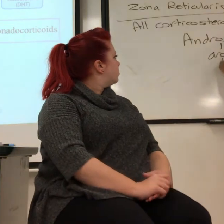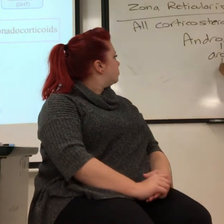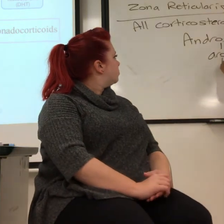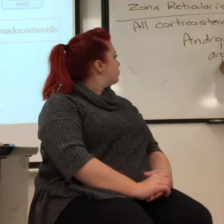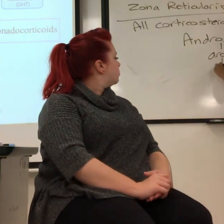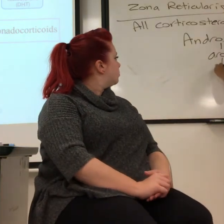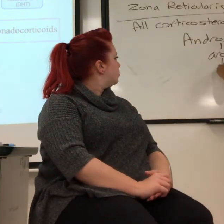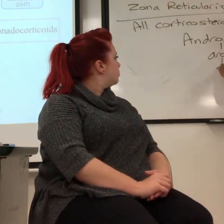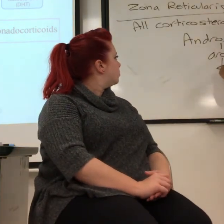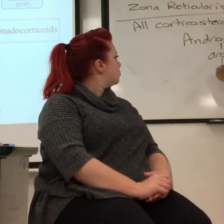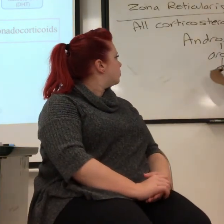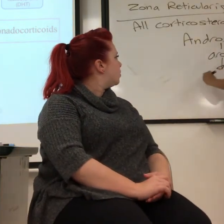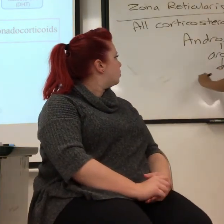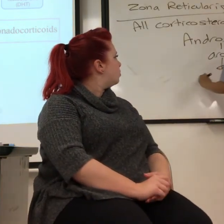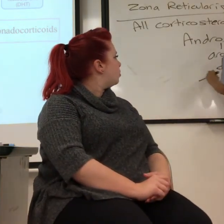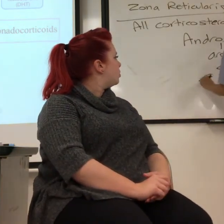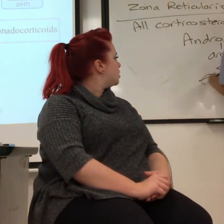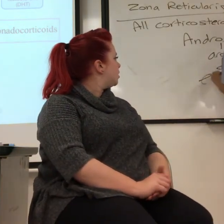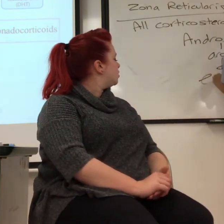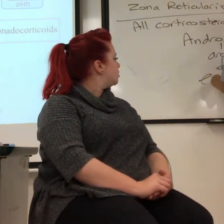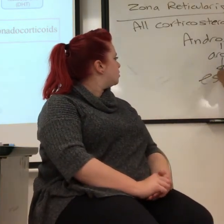Estrogen by aromatase.